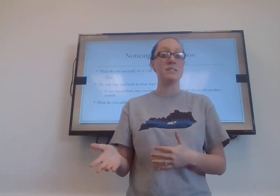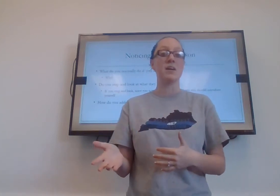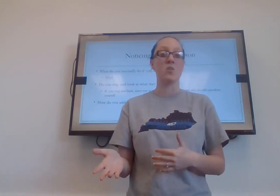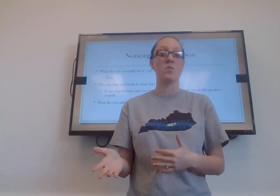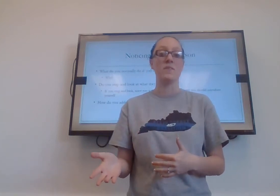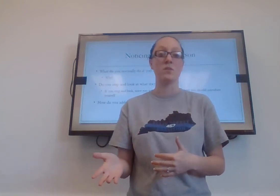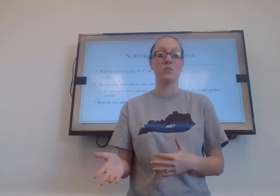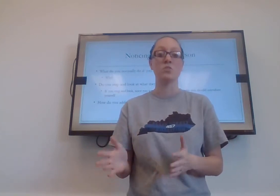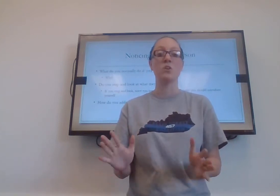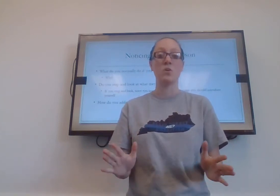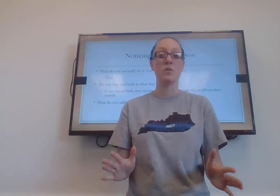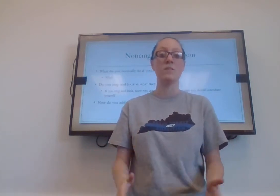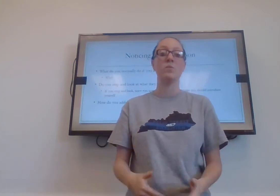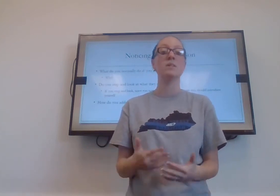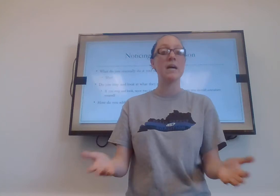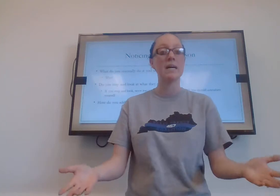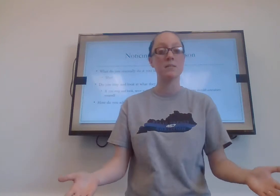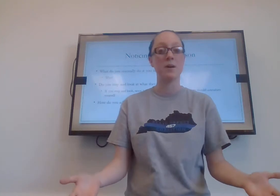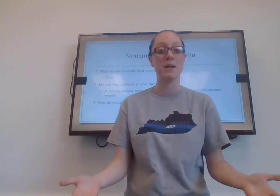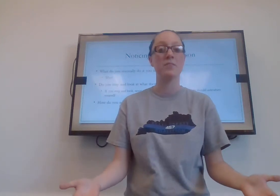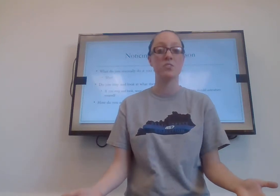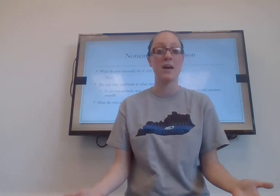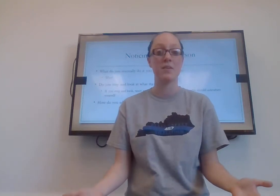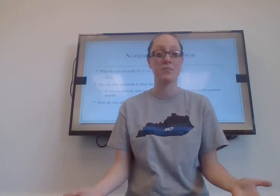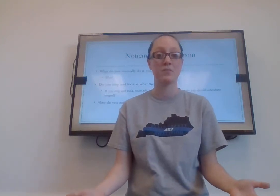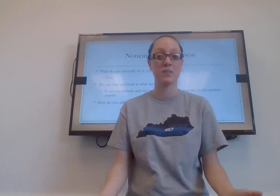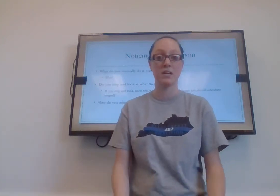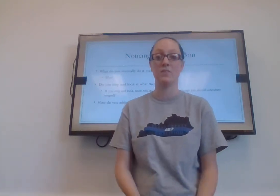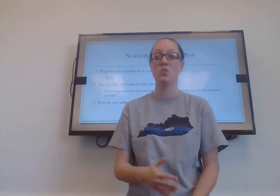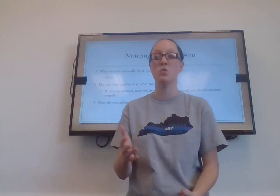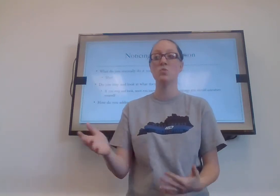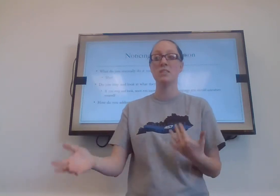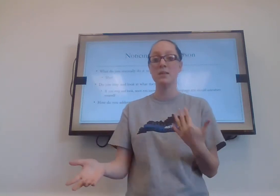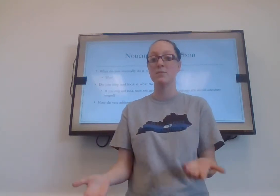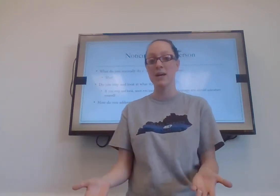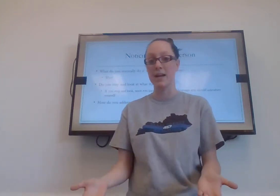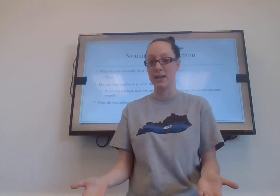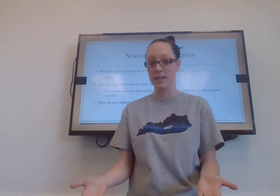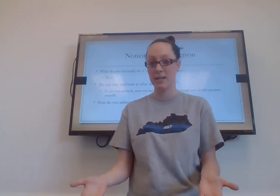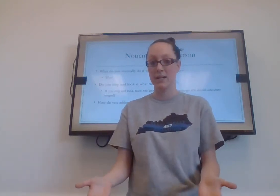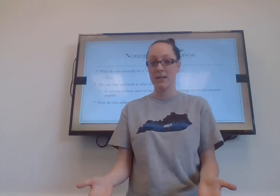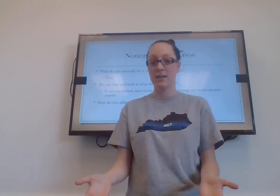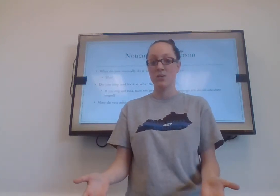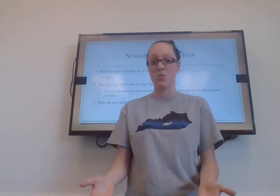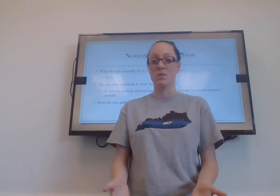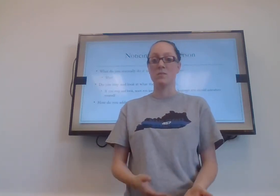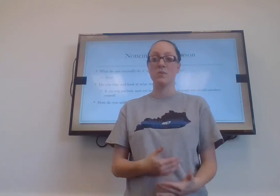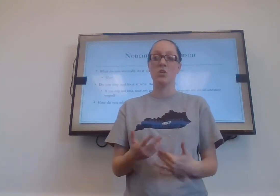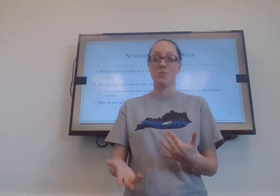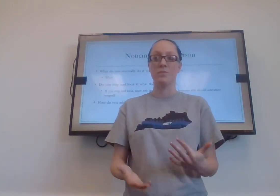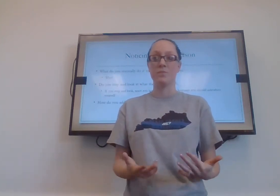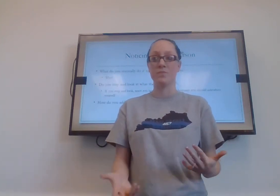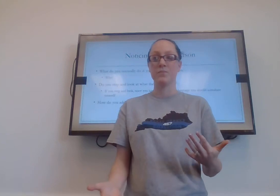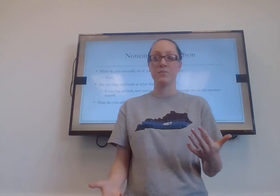say hard of hearing. So if you want to ask somebody if they're deaf, like if you see them signing, or